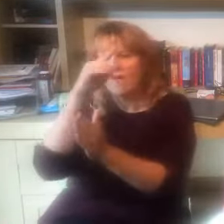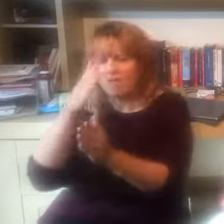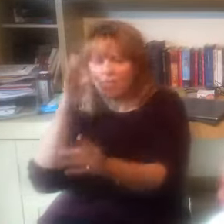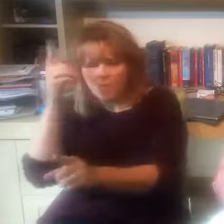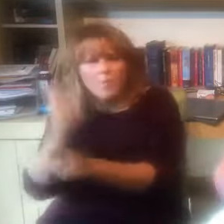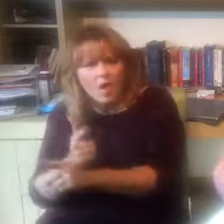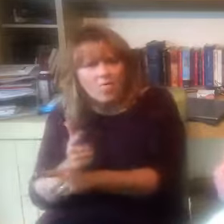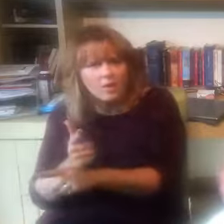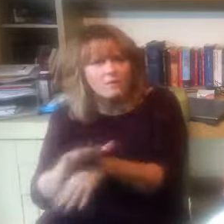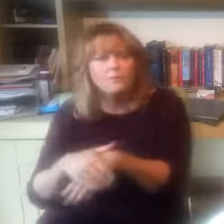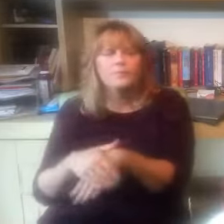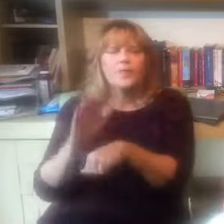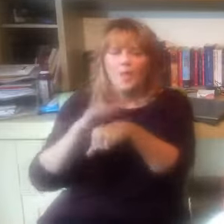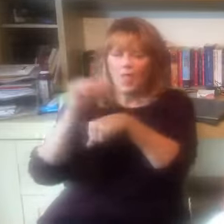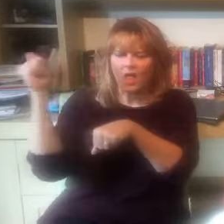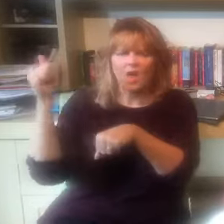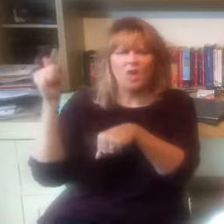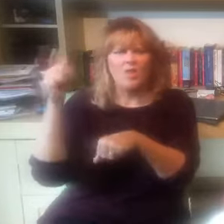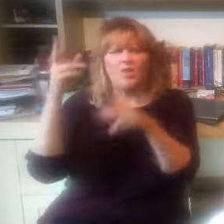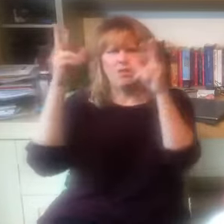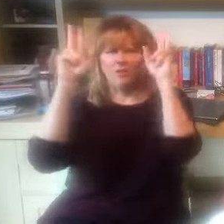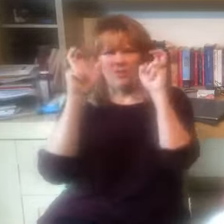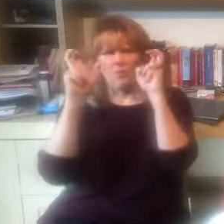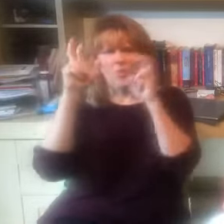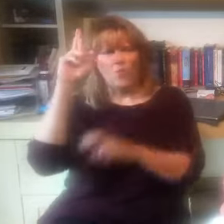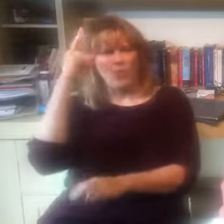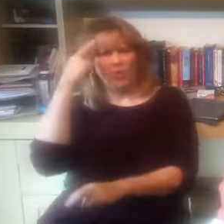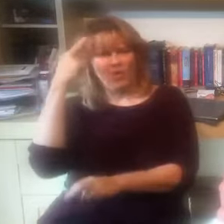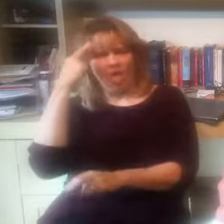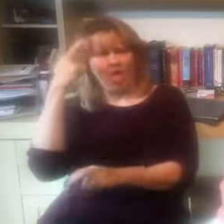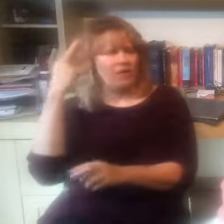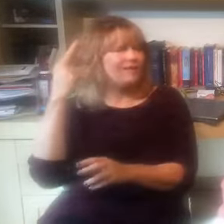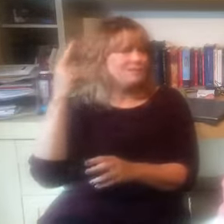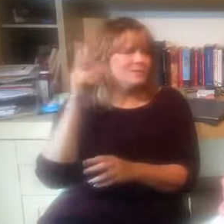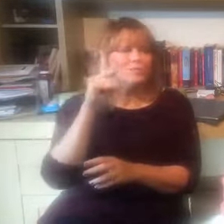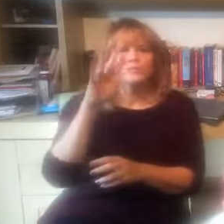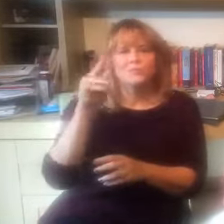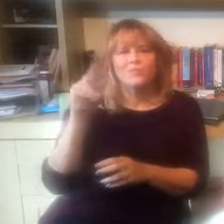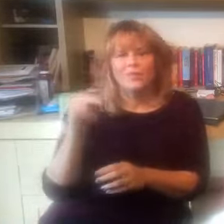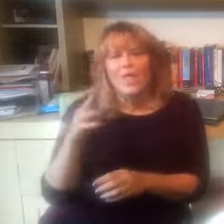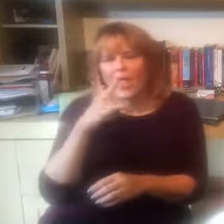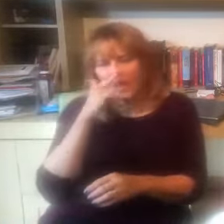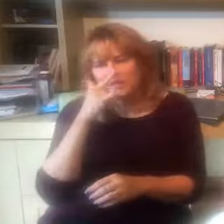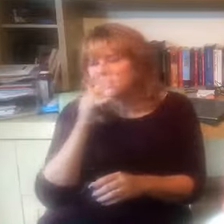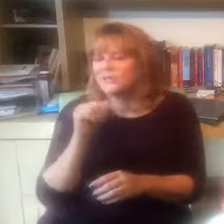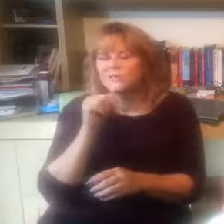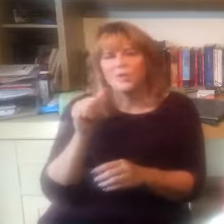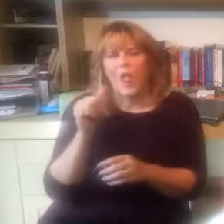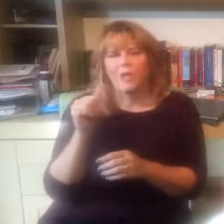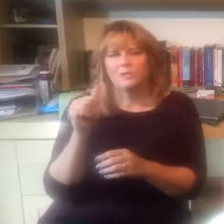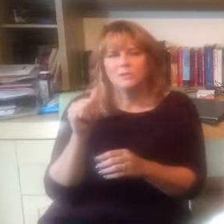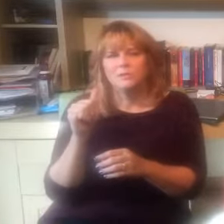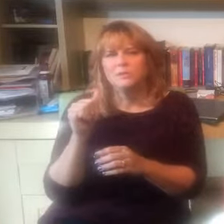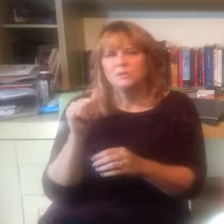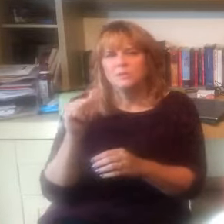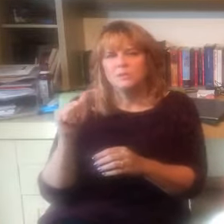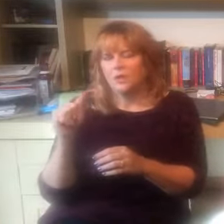would pray for, they would call him the retarded Kinison kid. You know, back then that wasn't politically incorrect, but that's what they would call